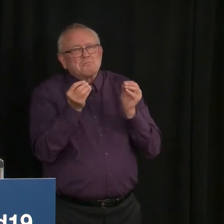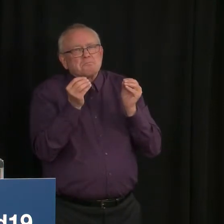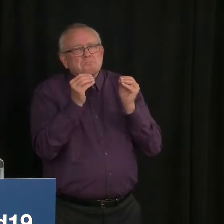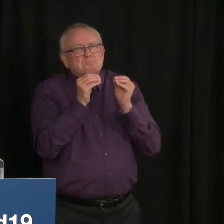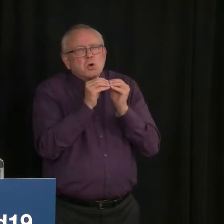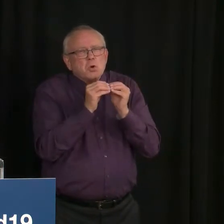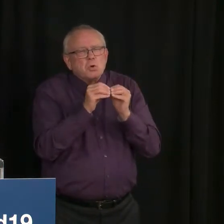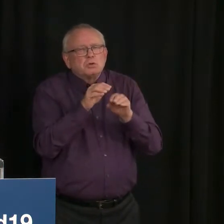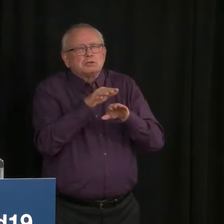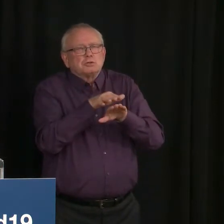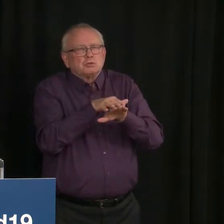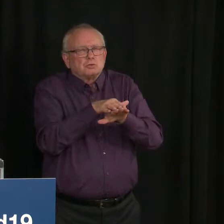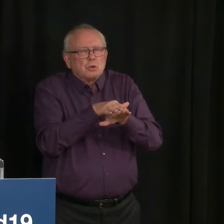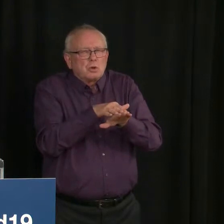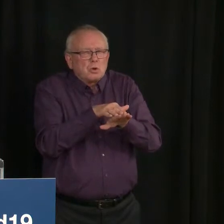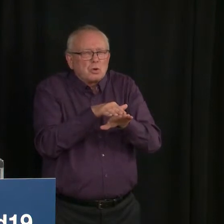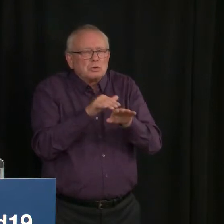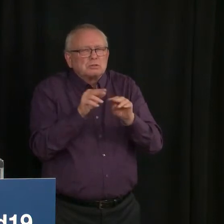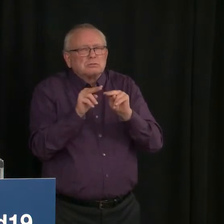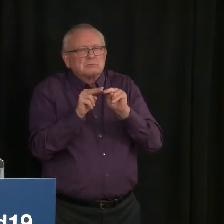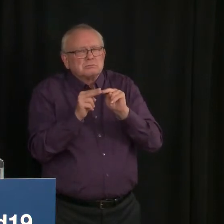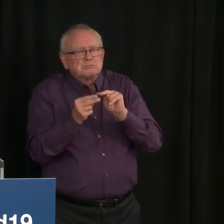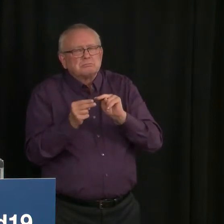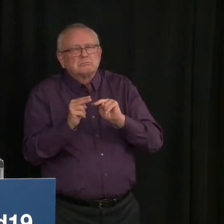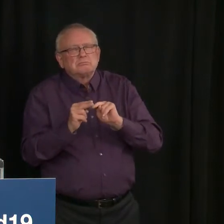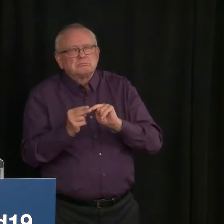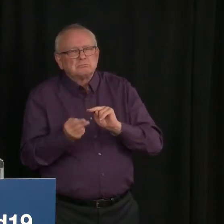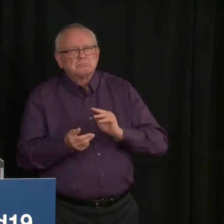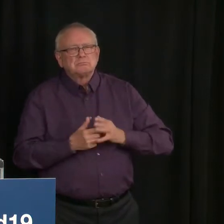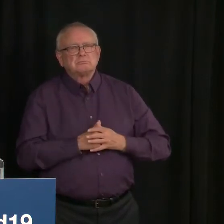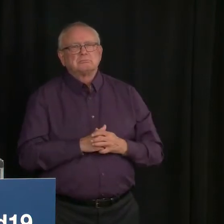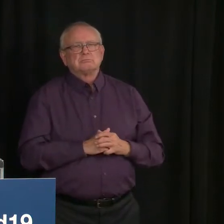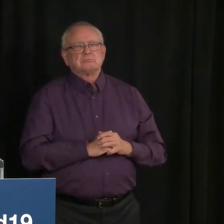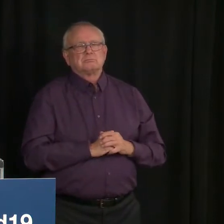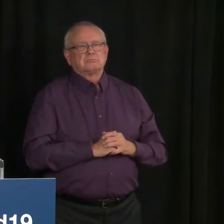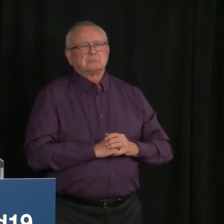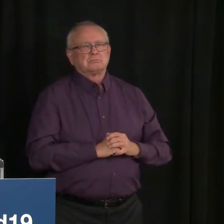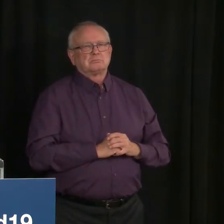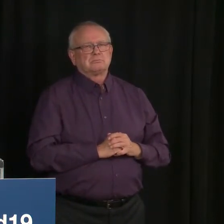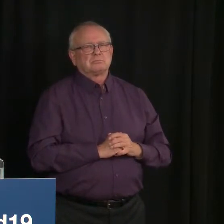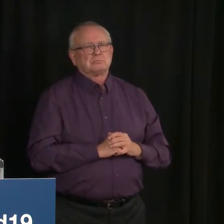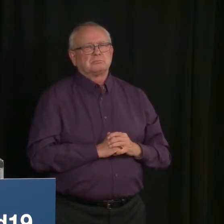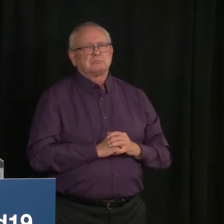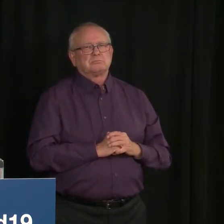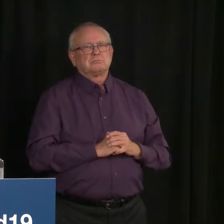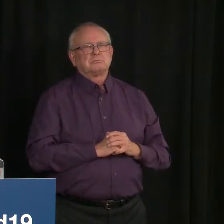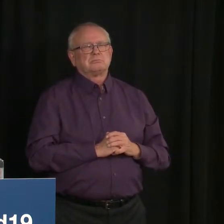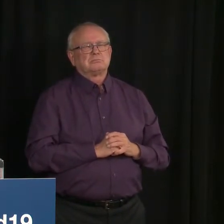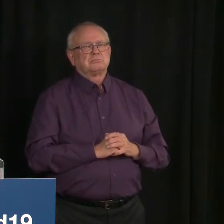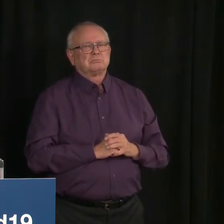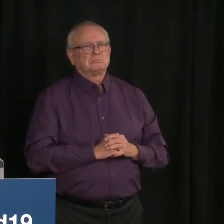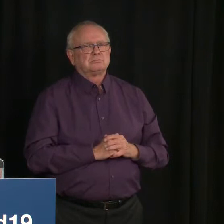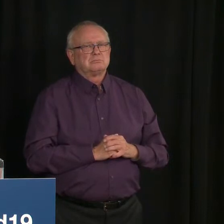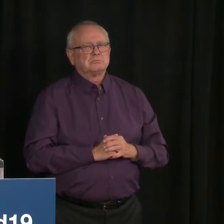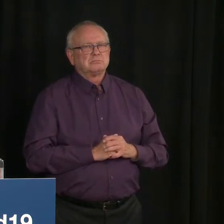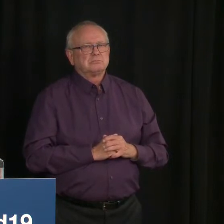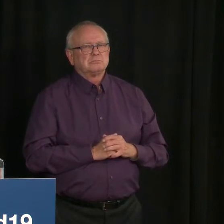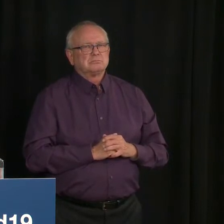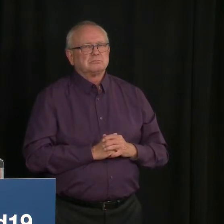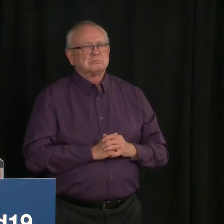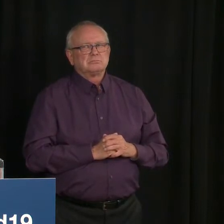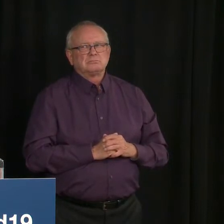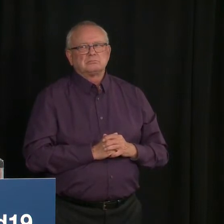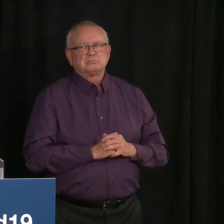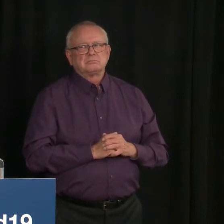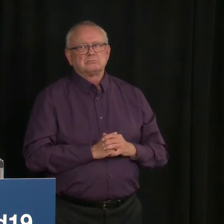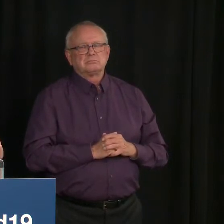numbers, simply, by a factor, again, of the fact that the percentage of,